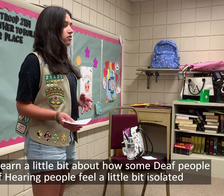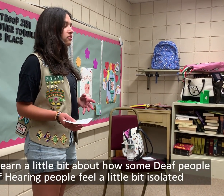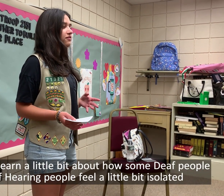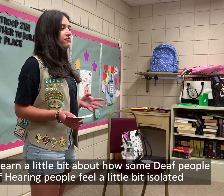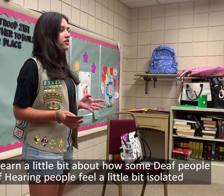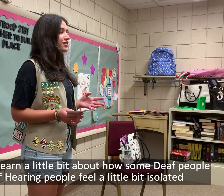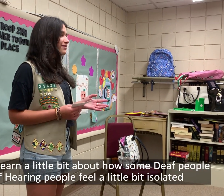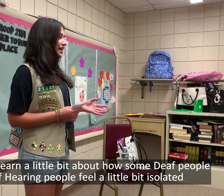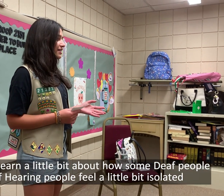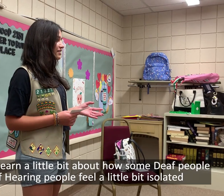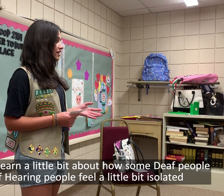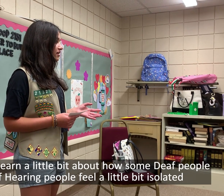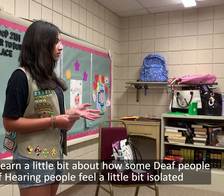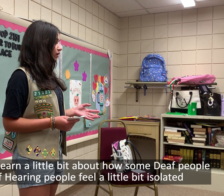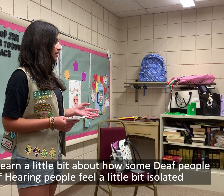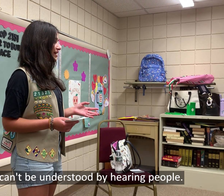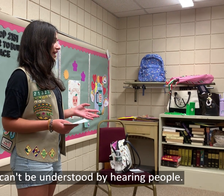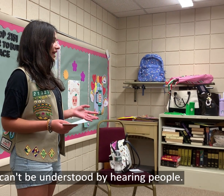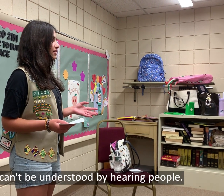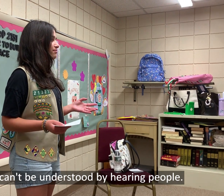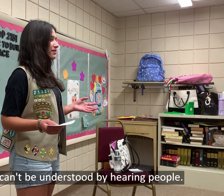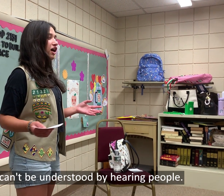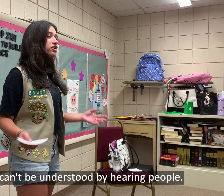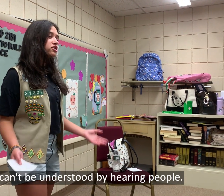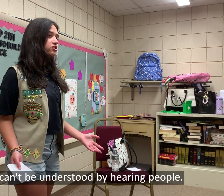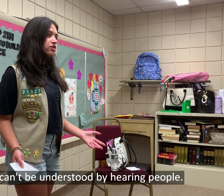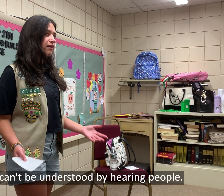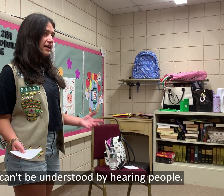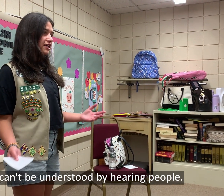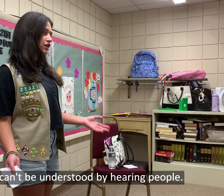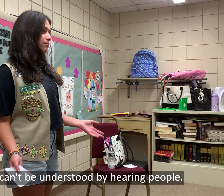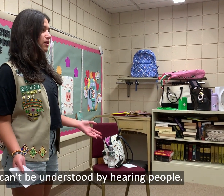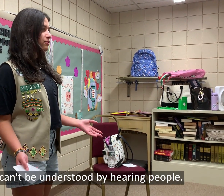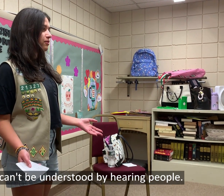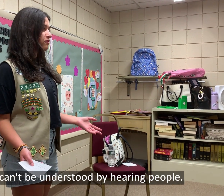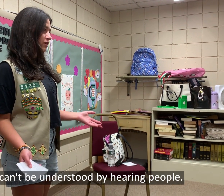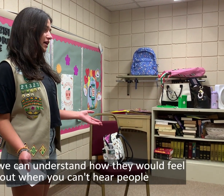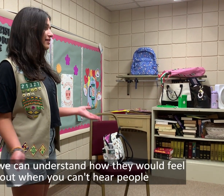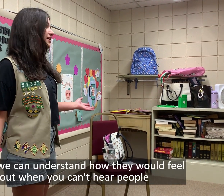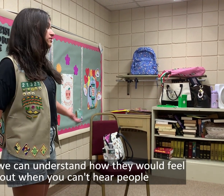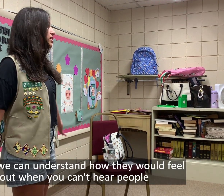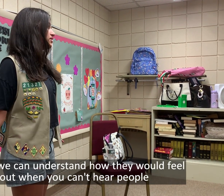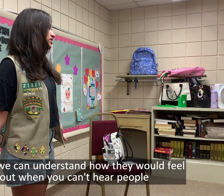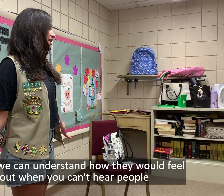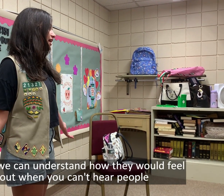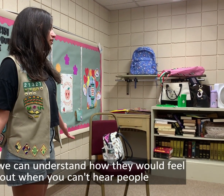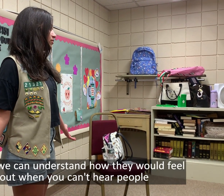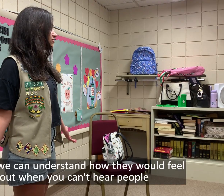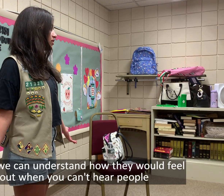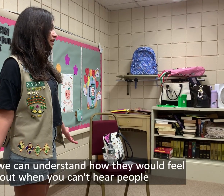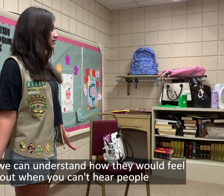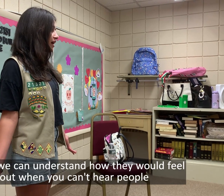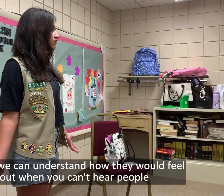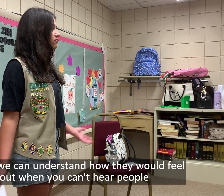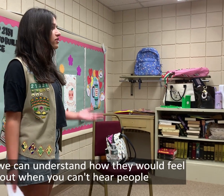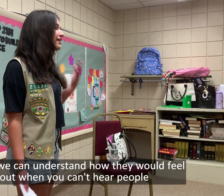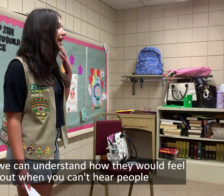people feel a little bit isolated when they can't be understood by hearing people, right? We can understand how they would feel left out if you can't